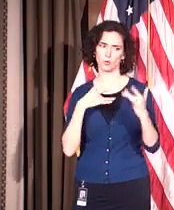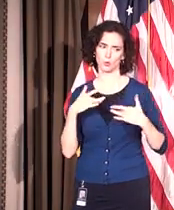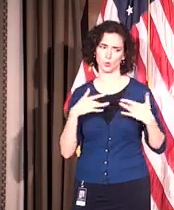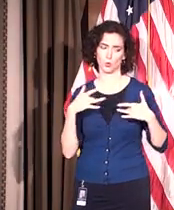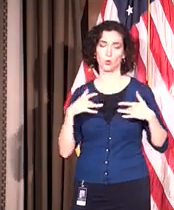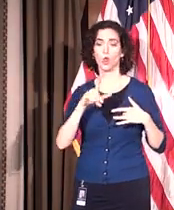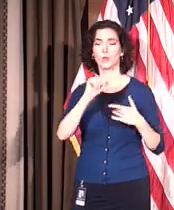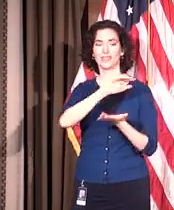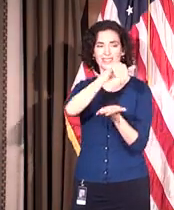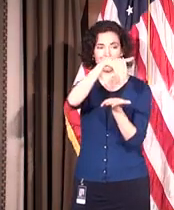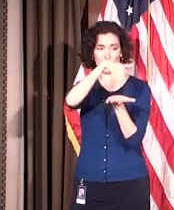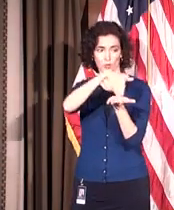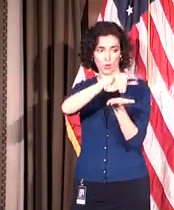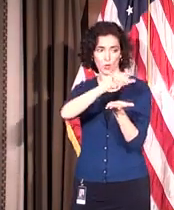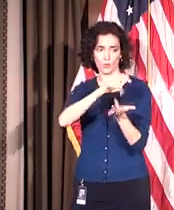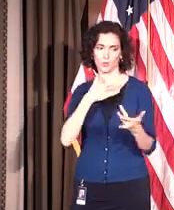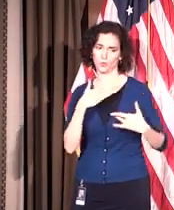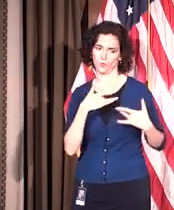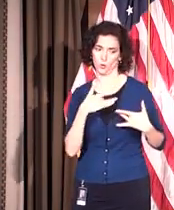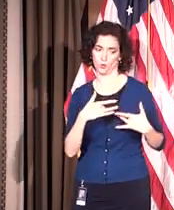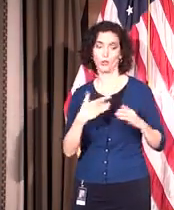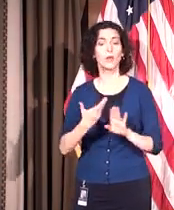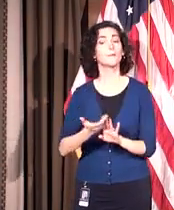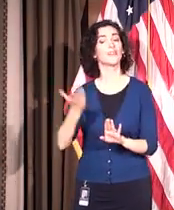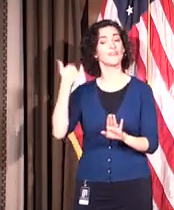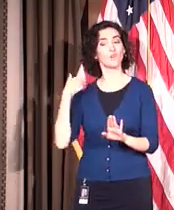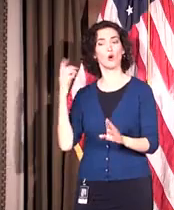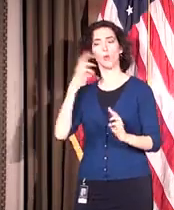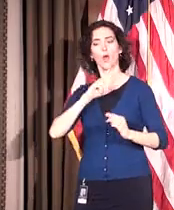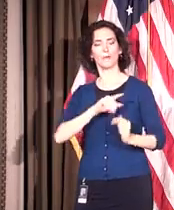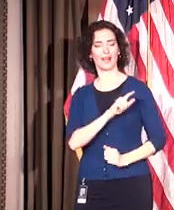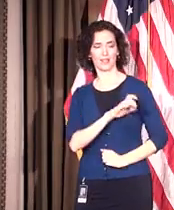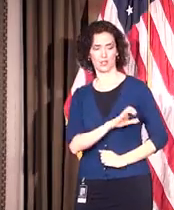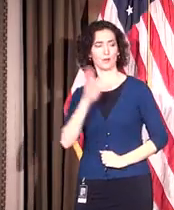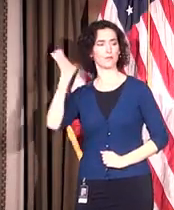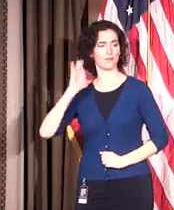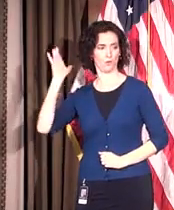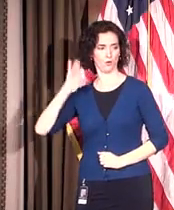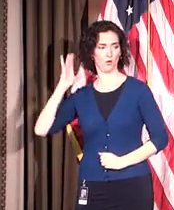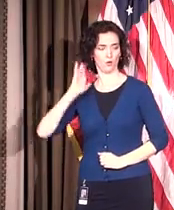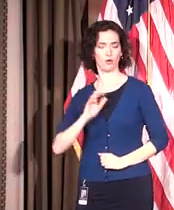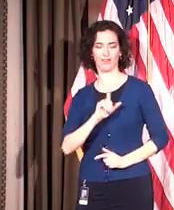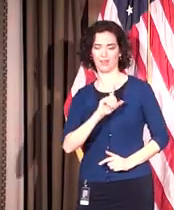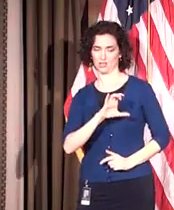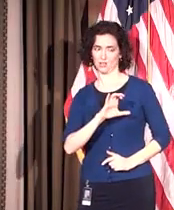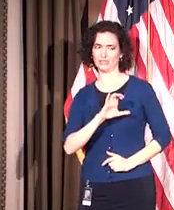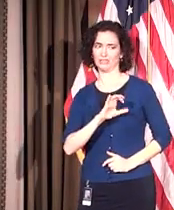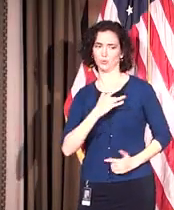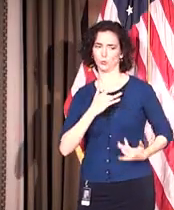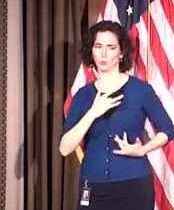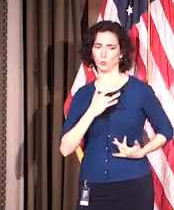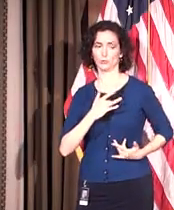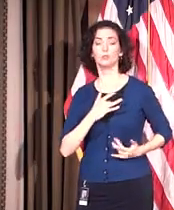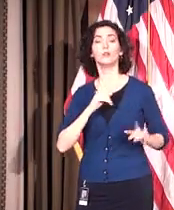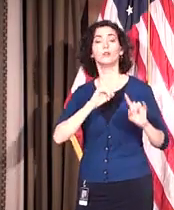central Louisiana. Before that, we were really concerned about the Lake Charles area. But I think if you look at the dashboard right